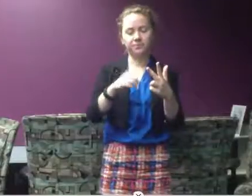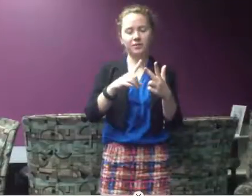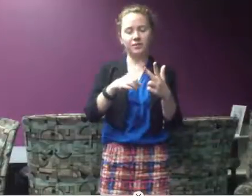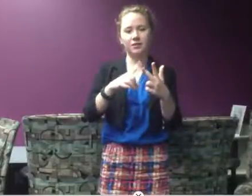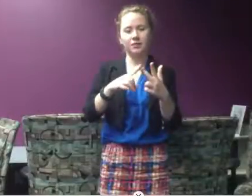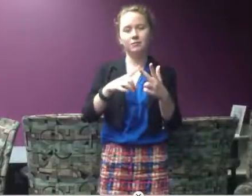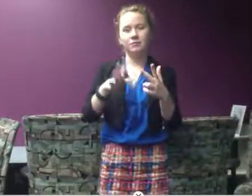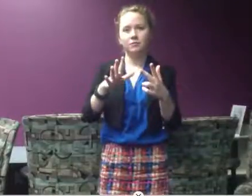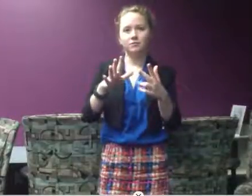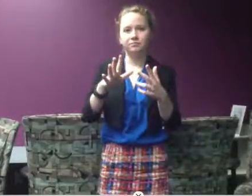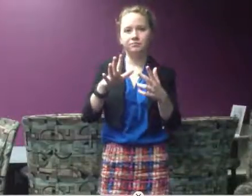Volume